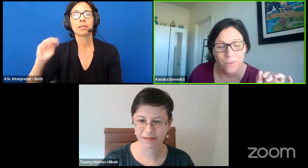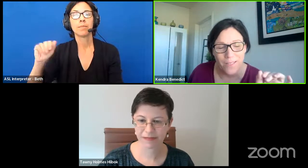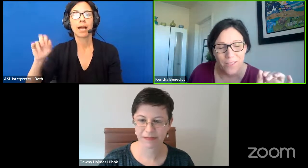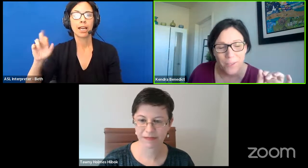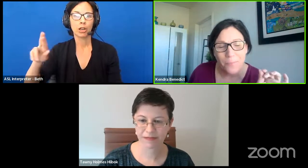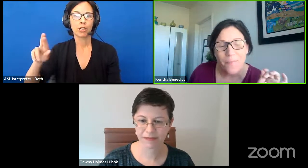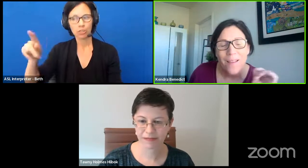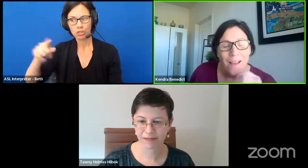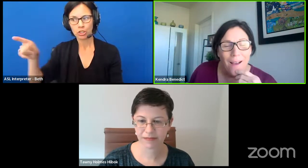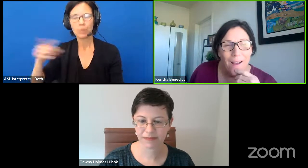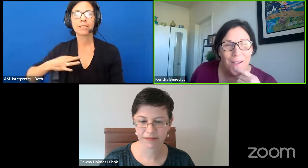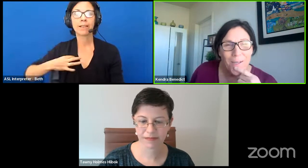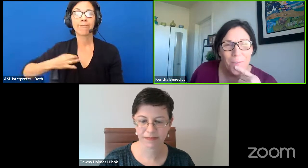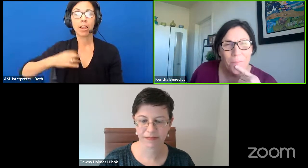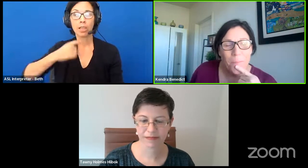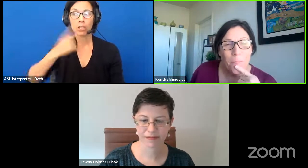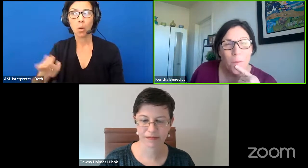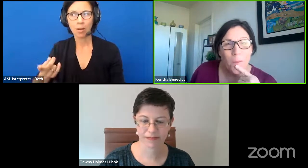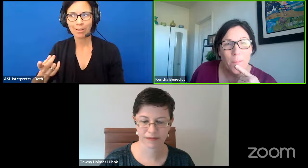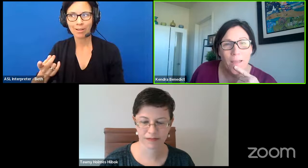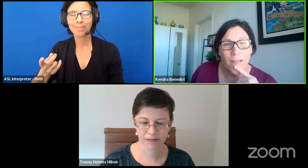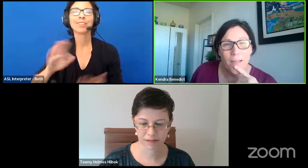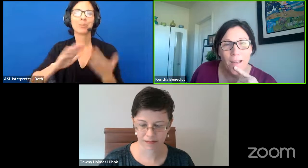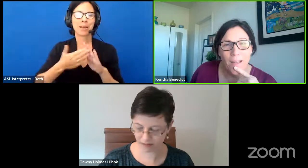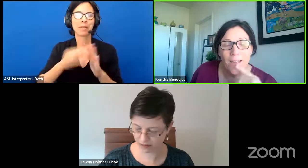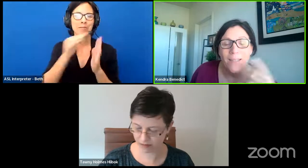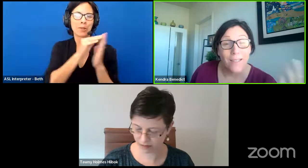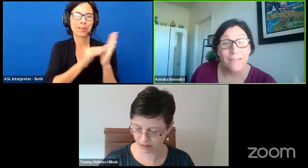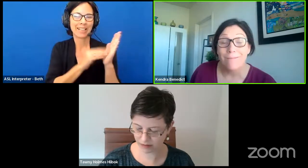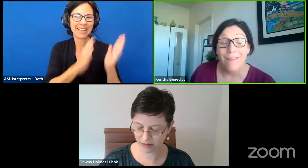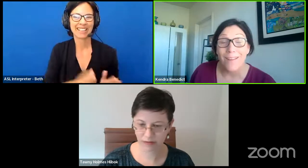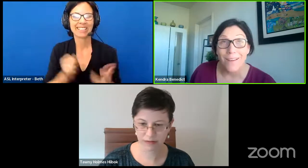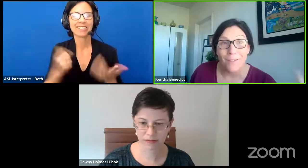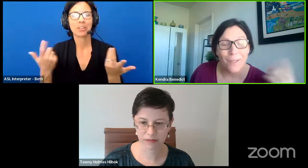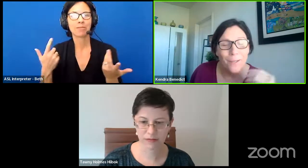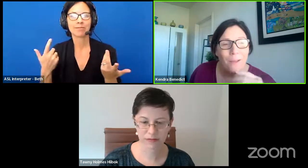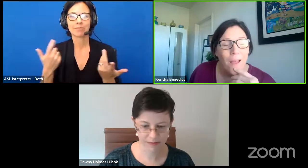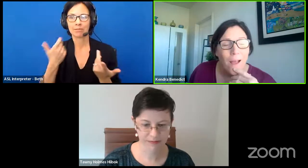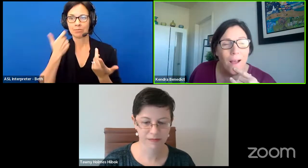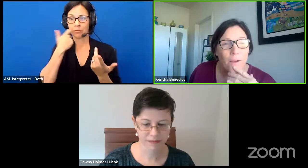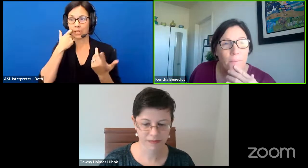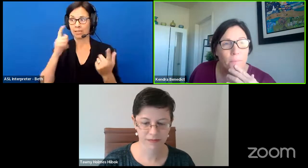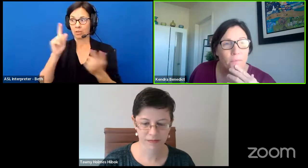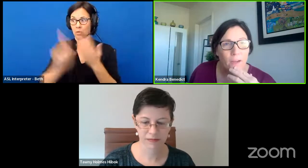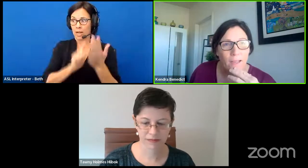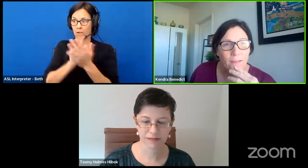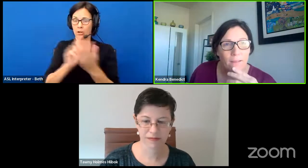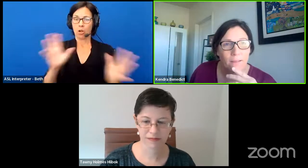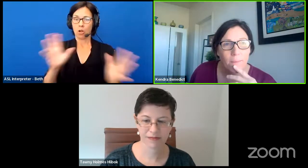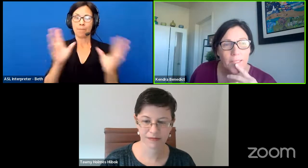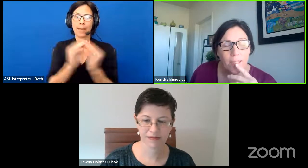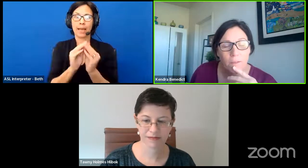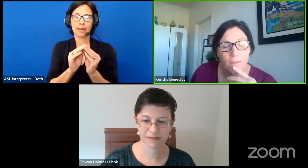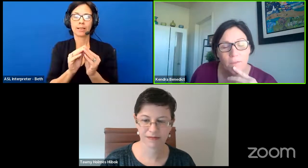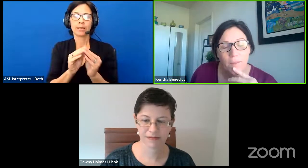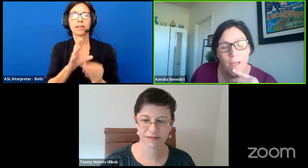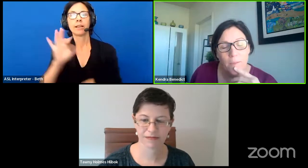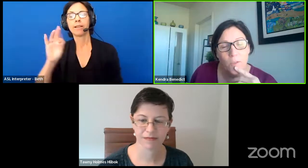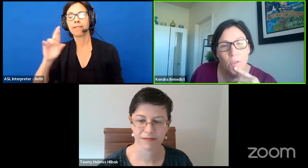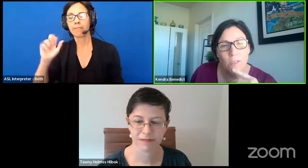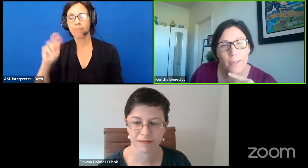be the note taker. We met, like I said, an hour ago. Fran,